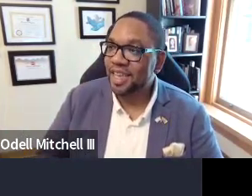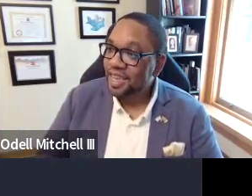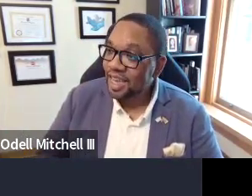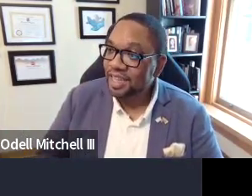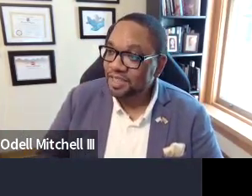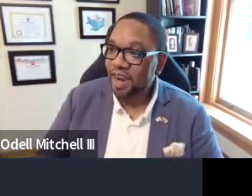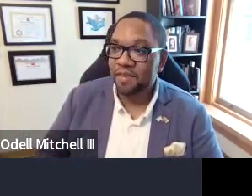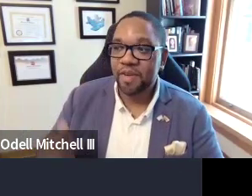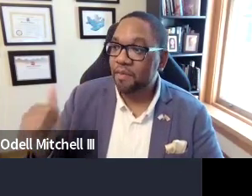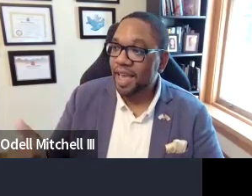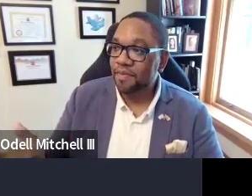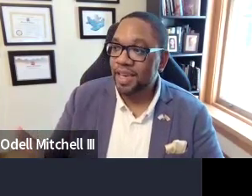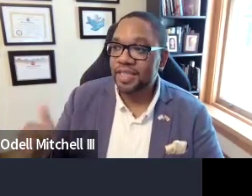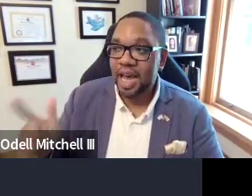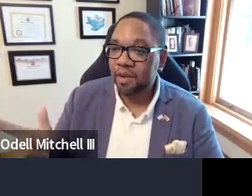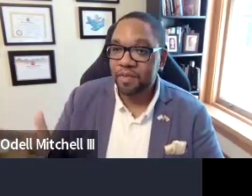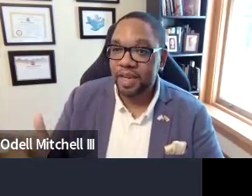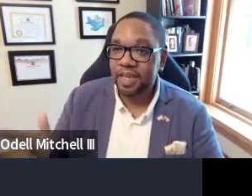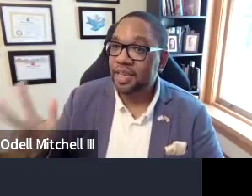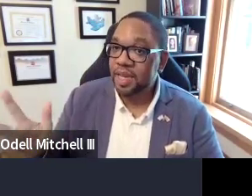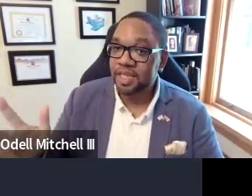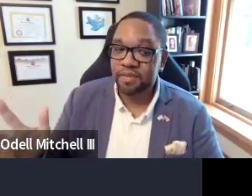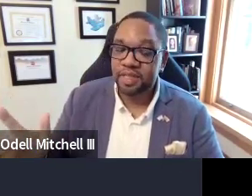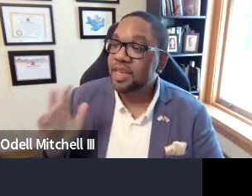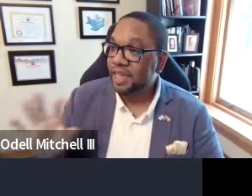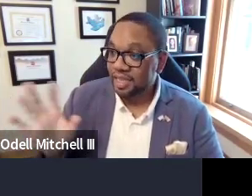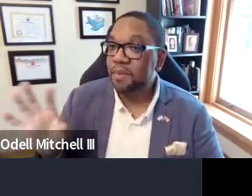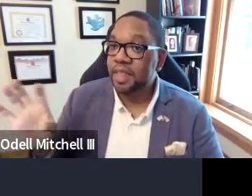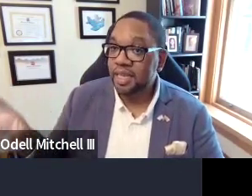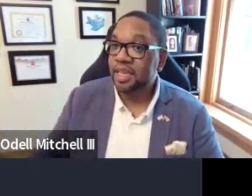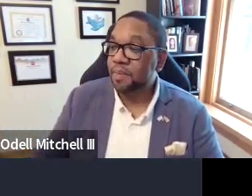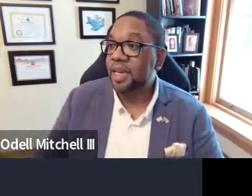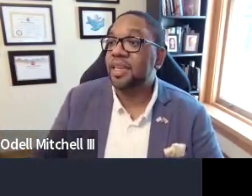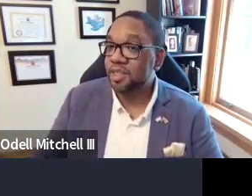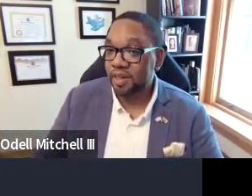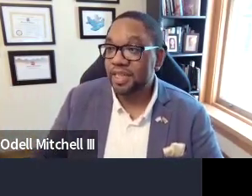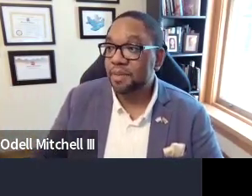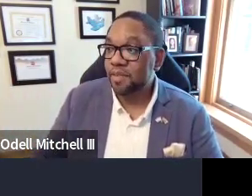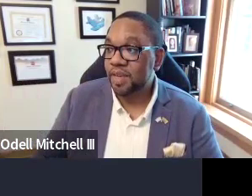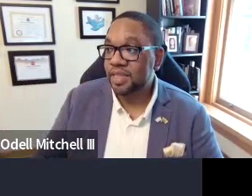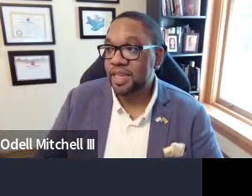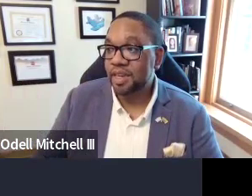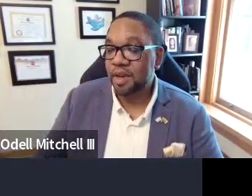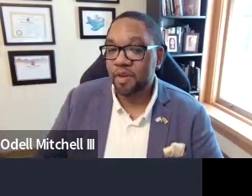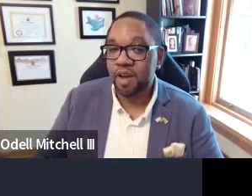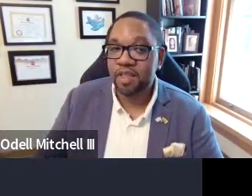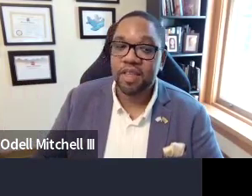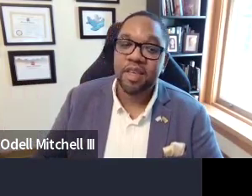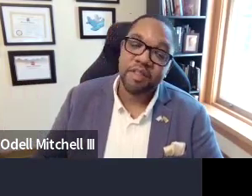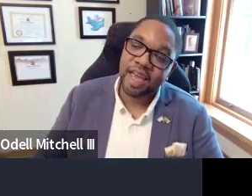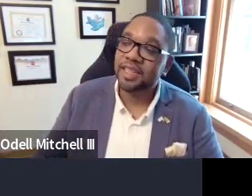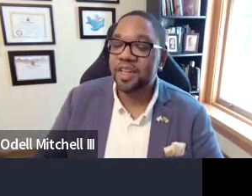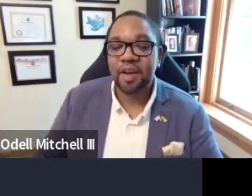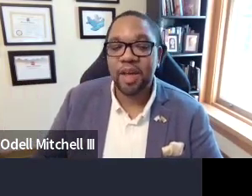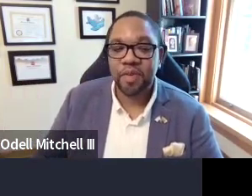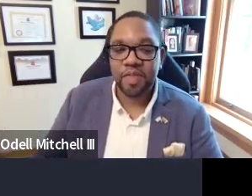see. Yeah, this is great. We've got flat fees, hourly fees, commissions. Like some of these can be certainly some of the fees that tend to come across.